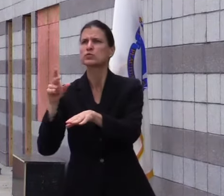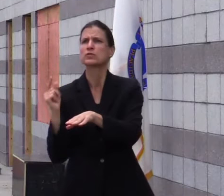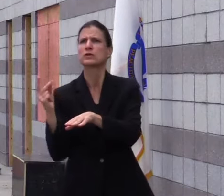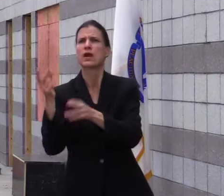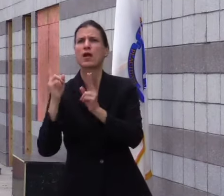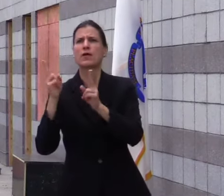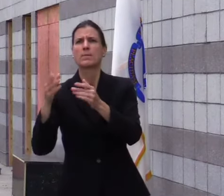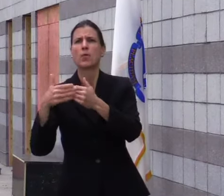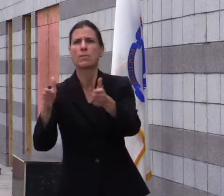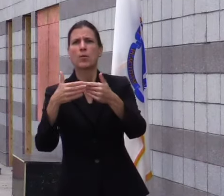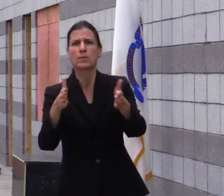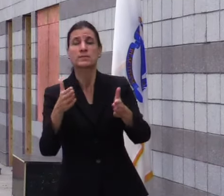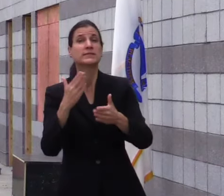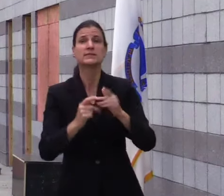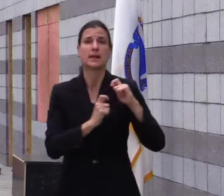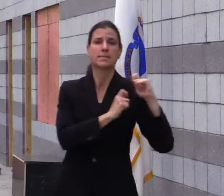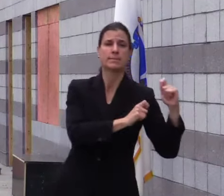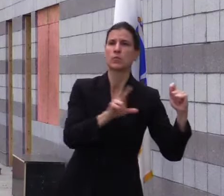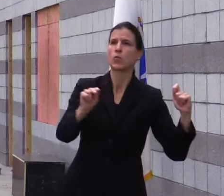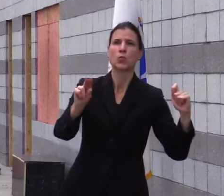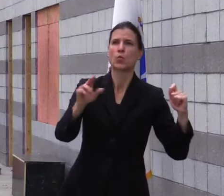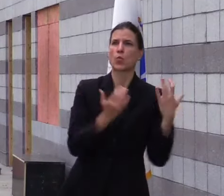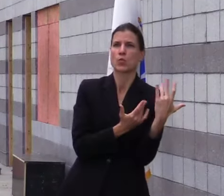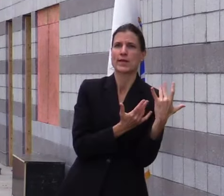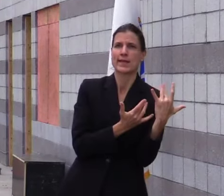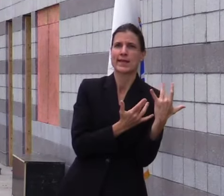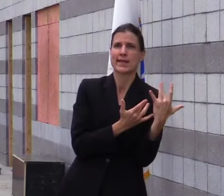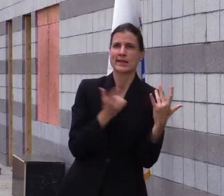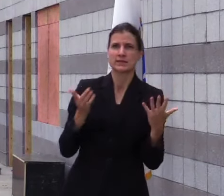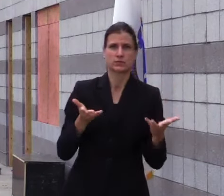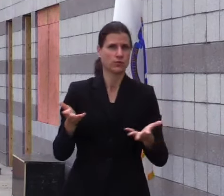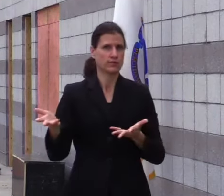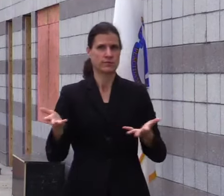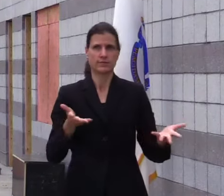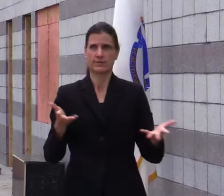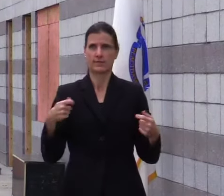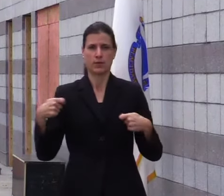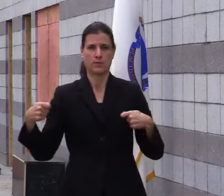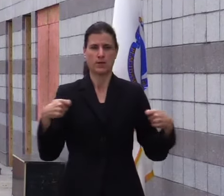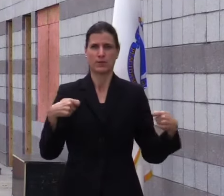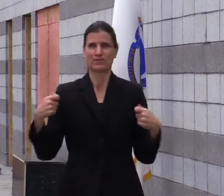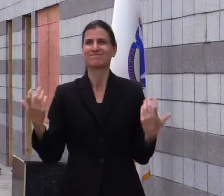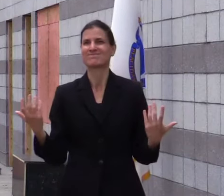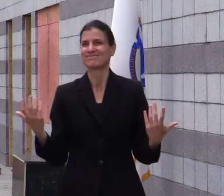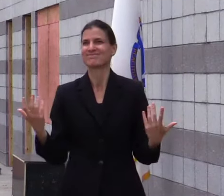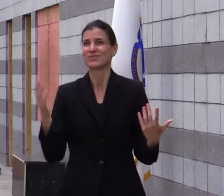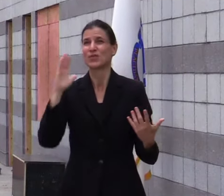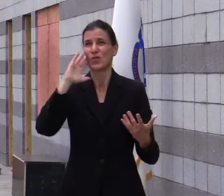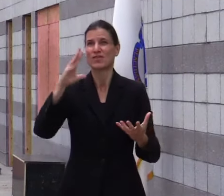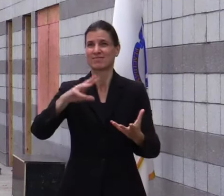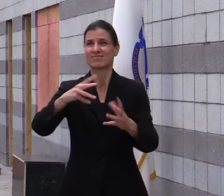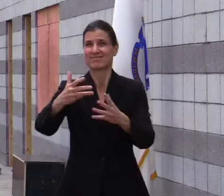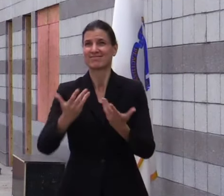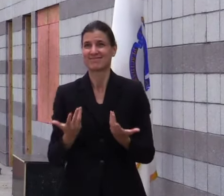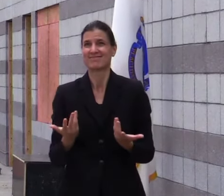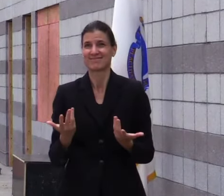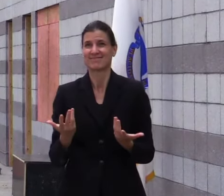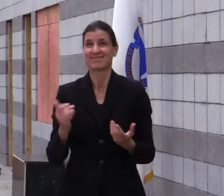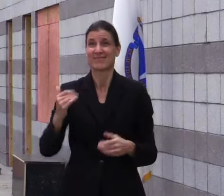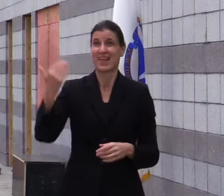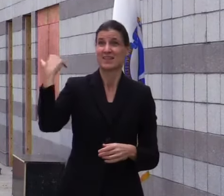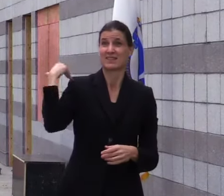pretty outlandish predictions about what would happen, because we had a positive test rate at that point of 10%. Now, we said at the